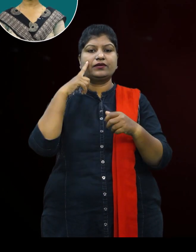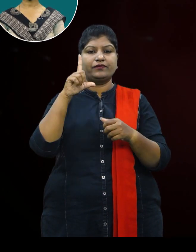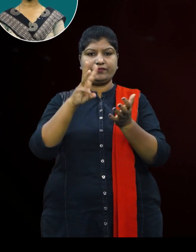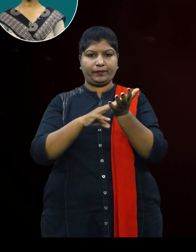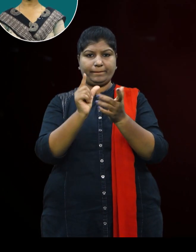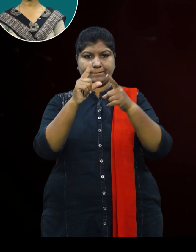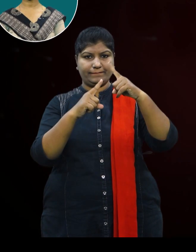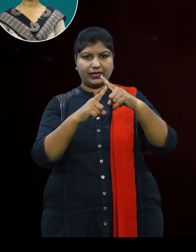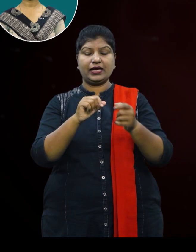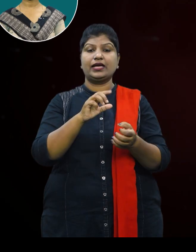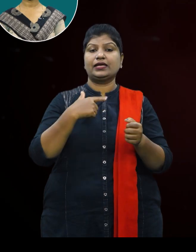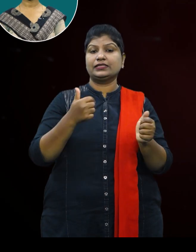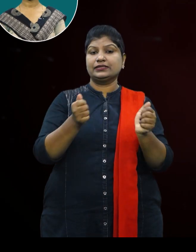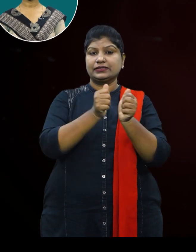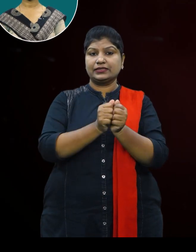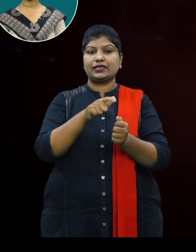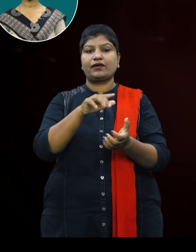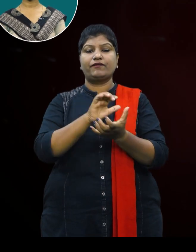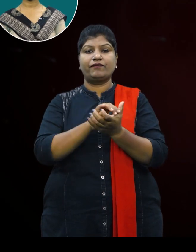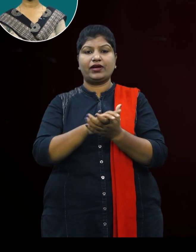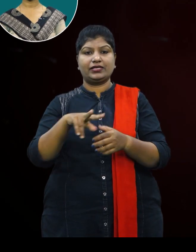and his colleagues